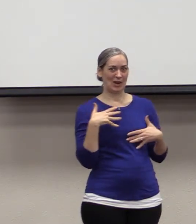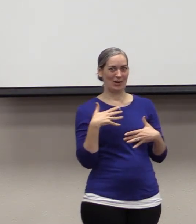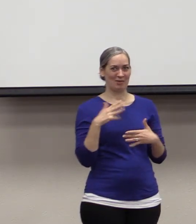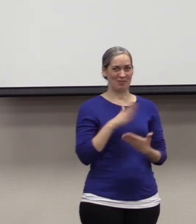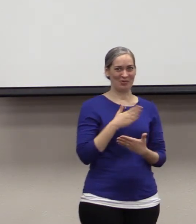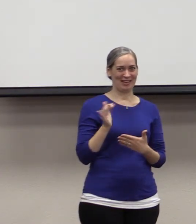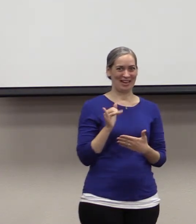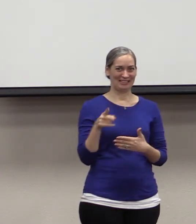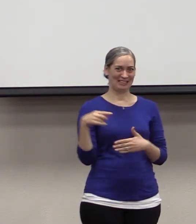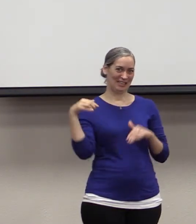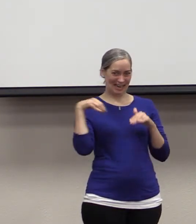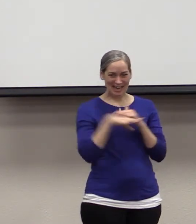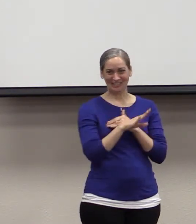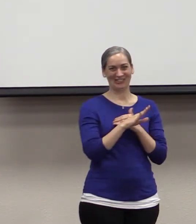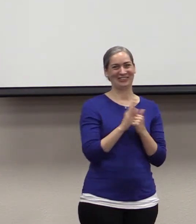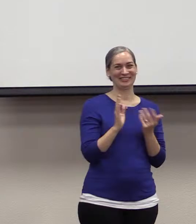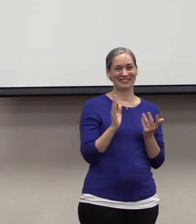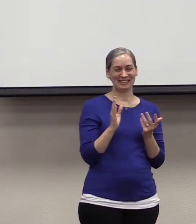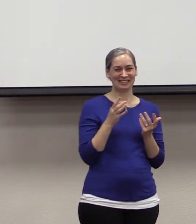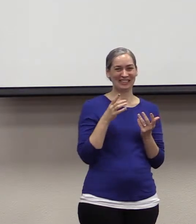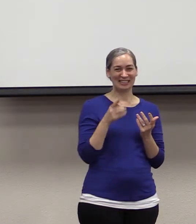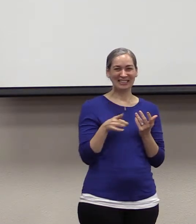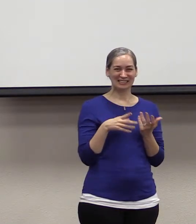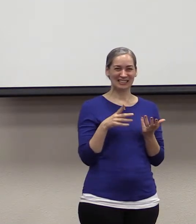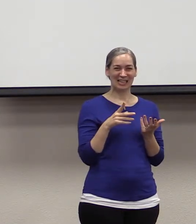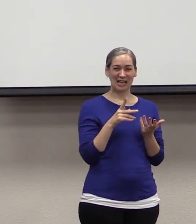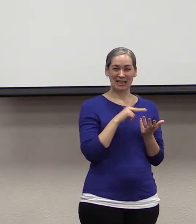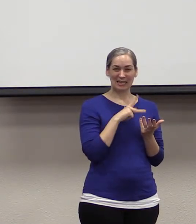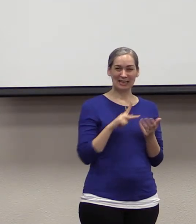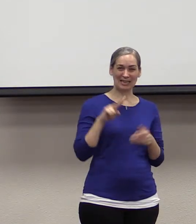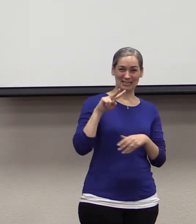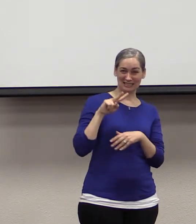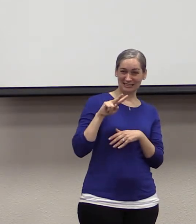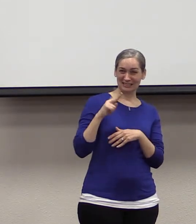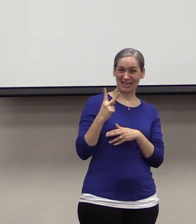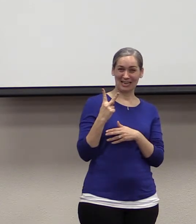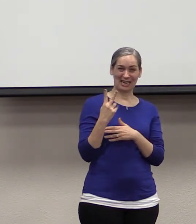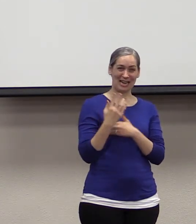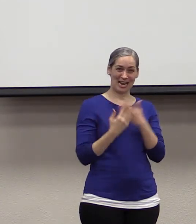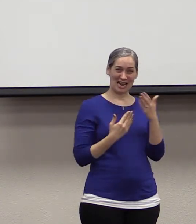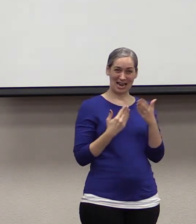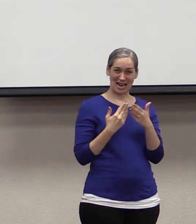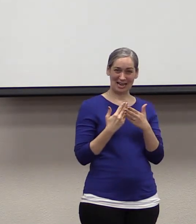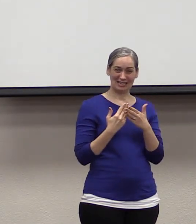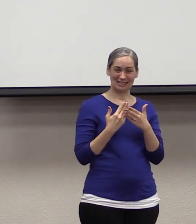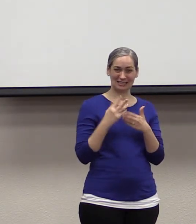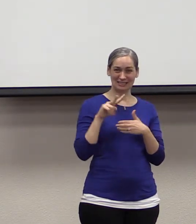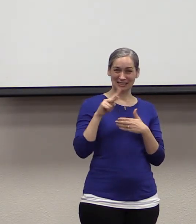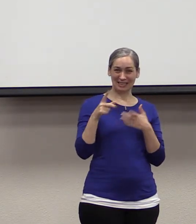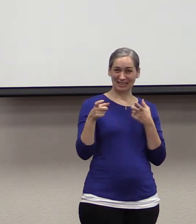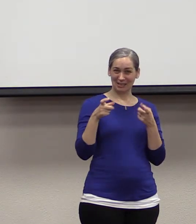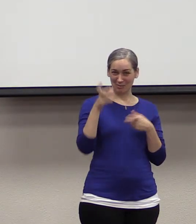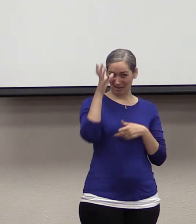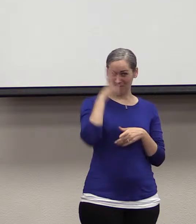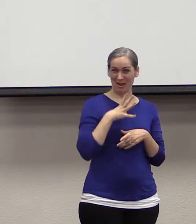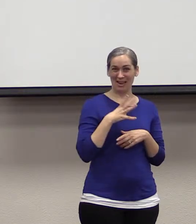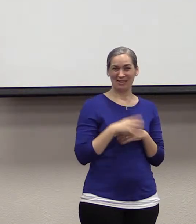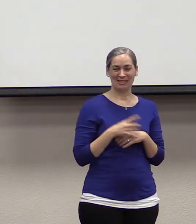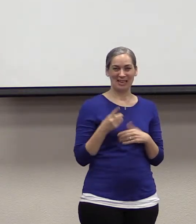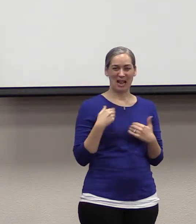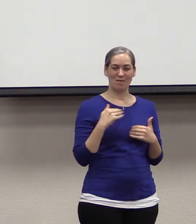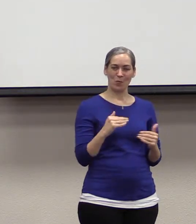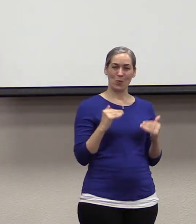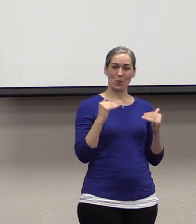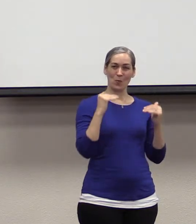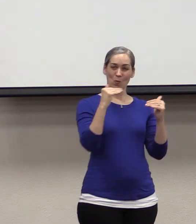right? And he is essentially the king's second. And he has been elevated in this high position in the kingdom,